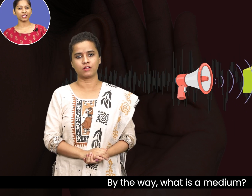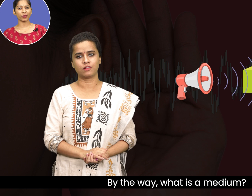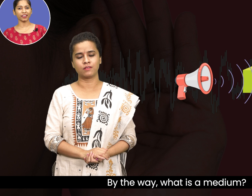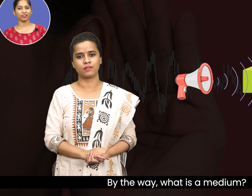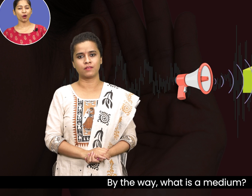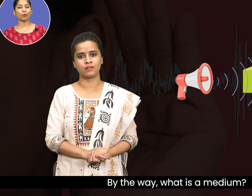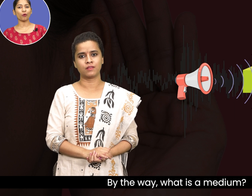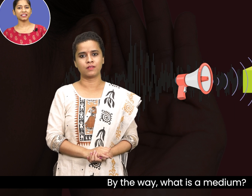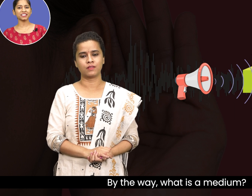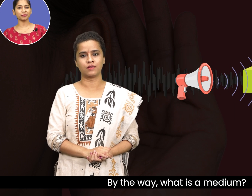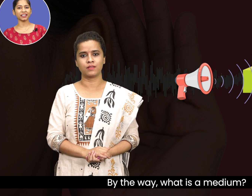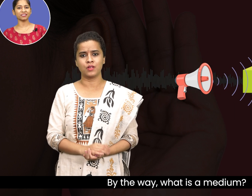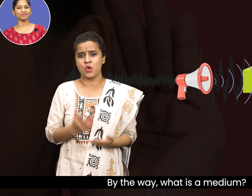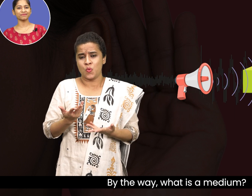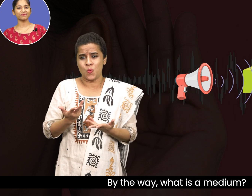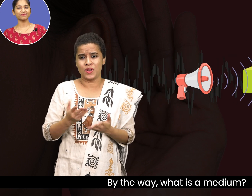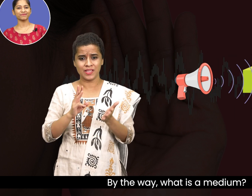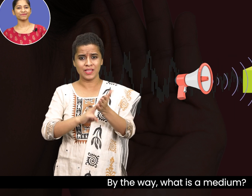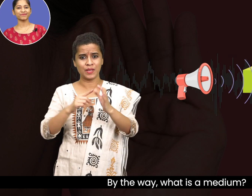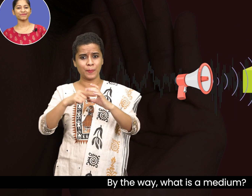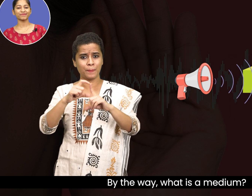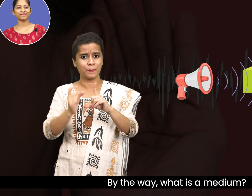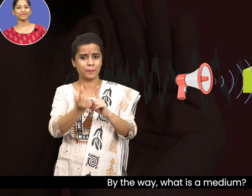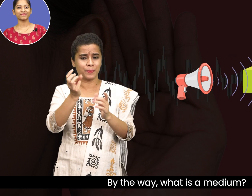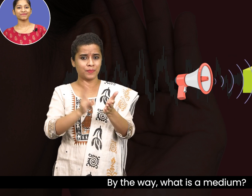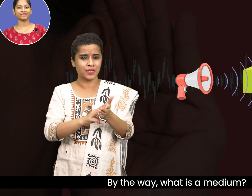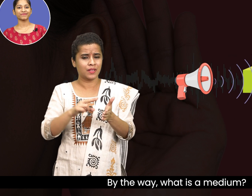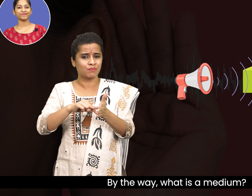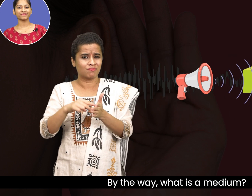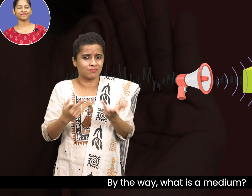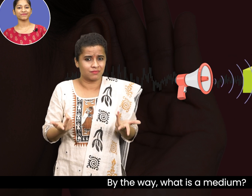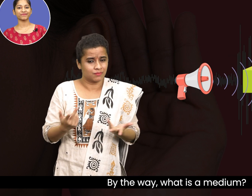By the way, what is a medium?